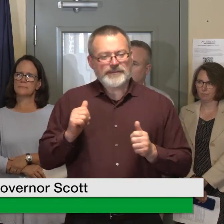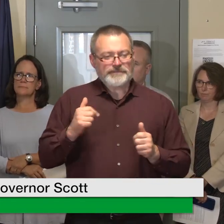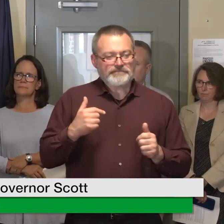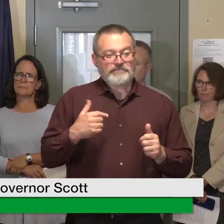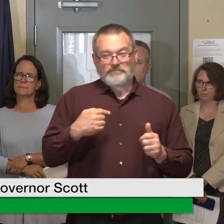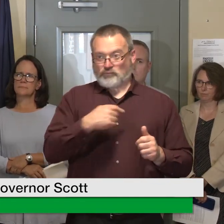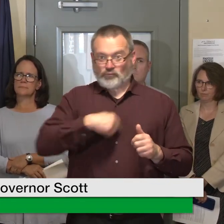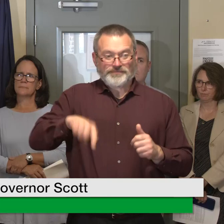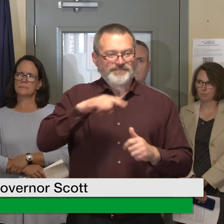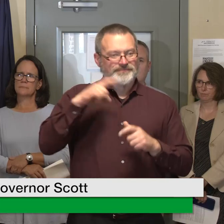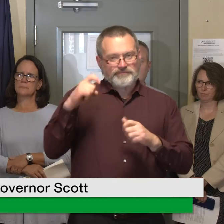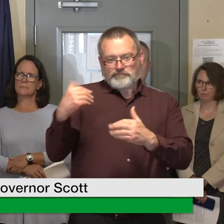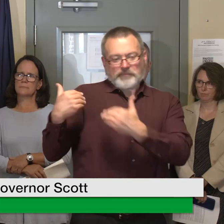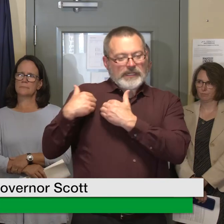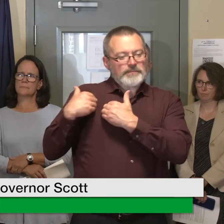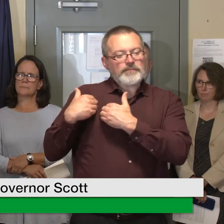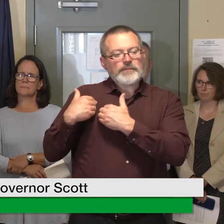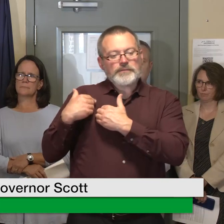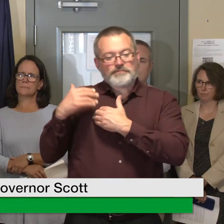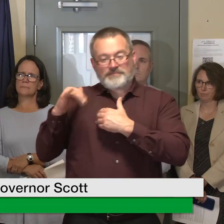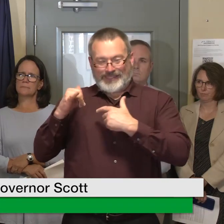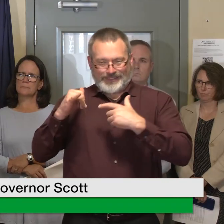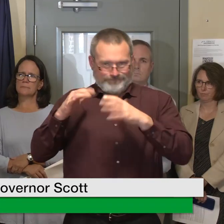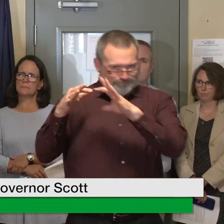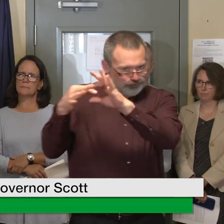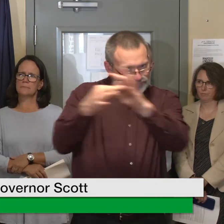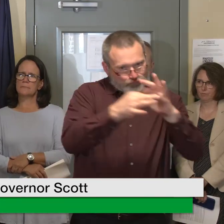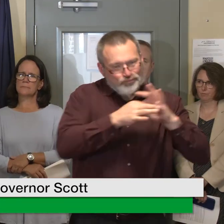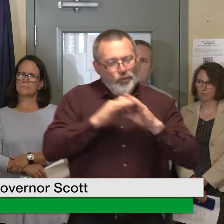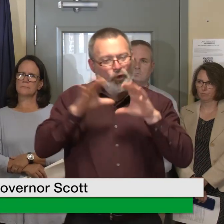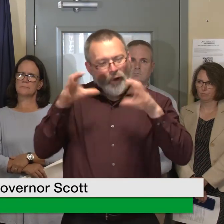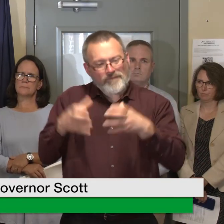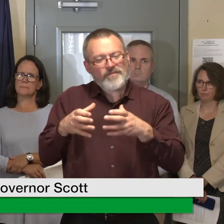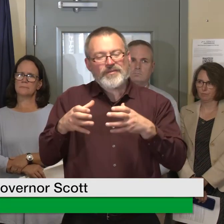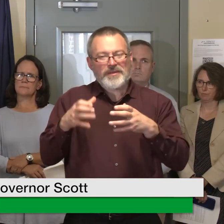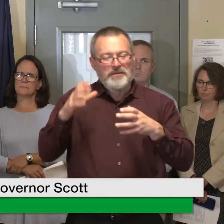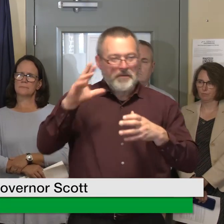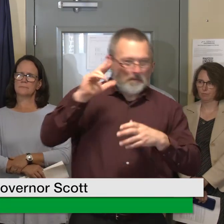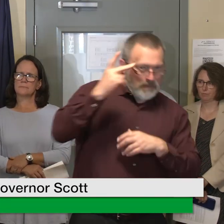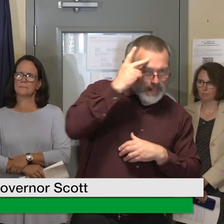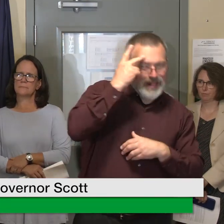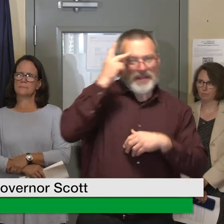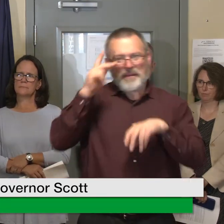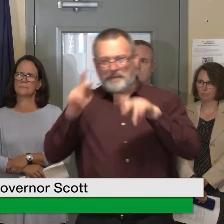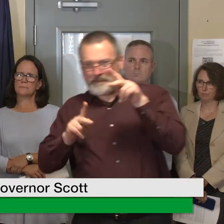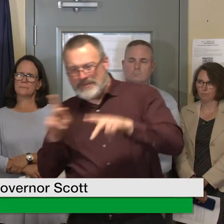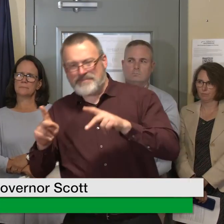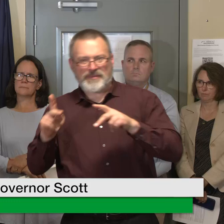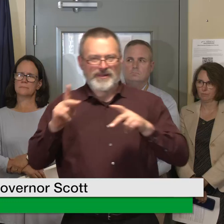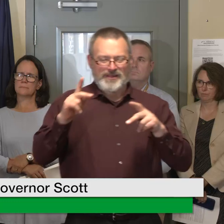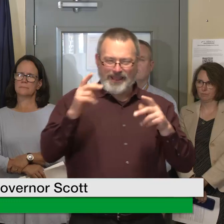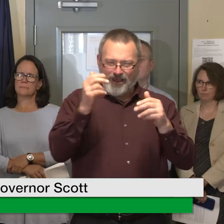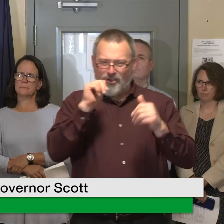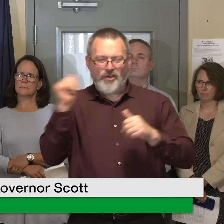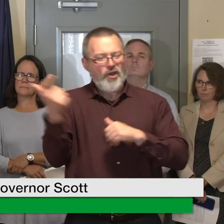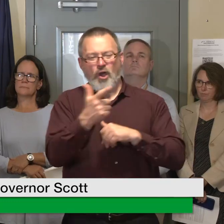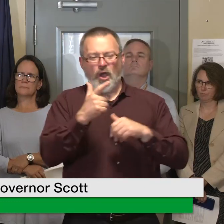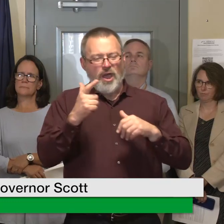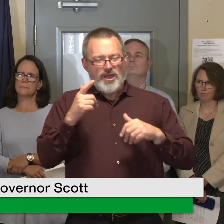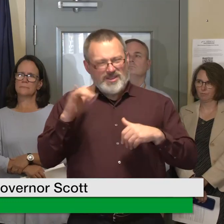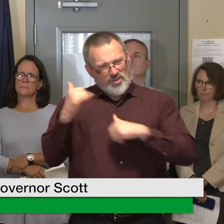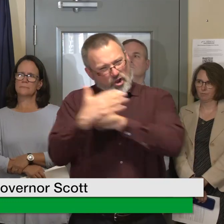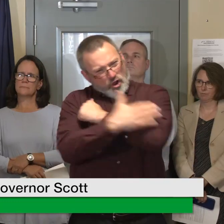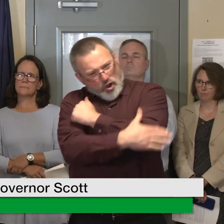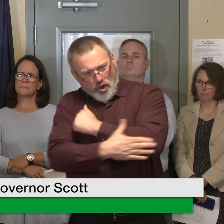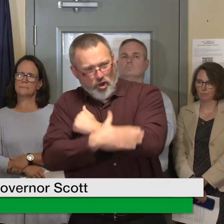to unify political parties, but to unify our country. We can have political disagreements, but this isn't